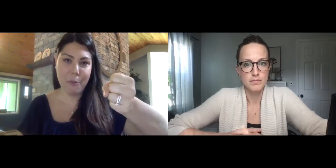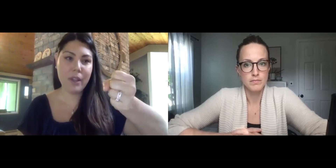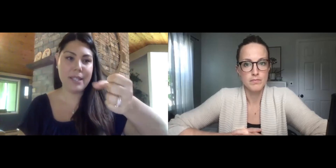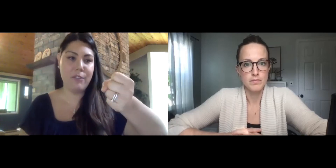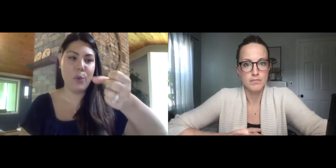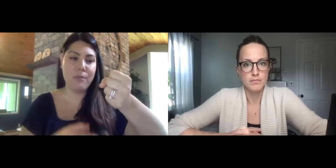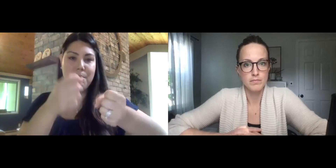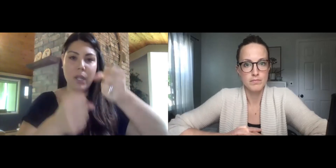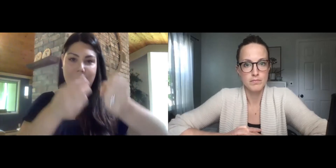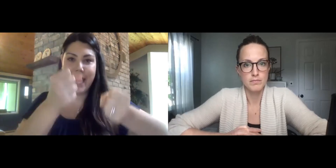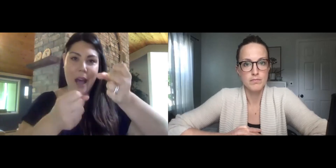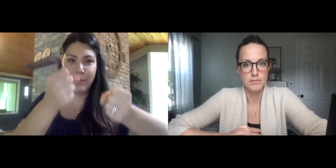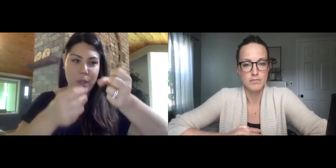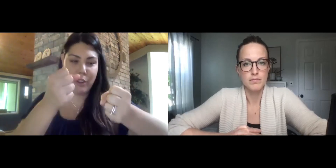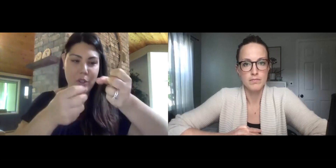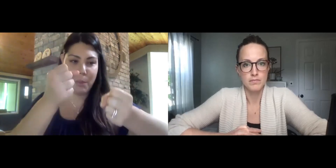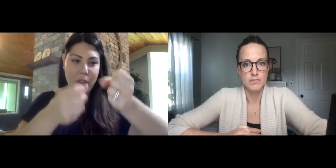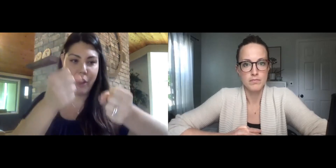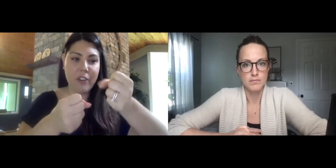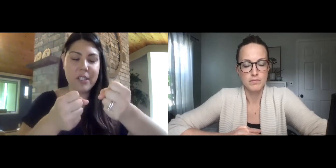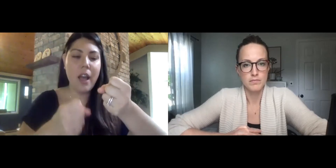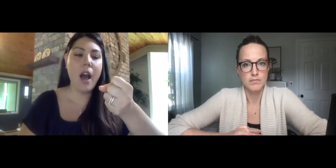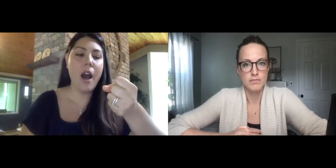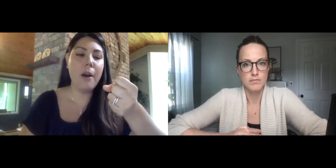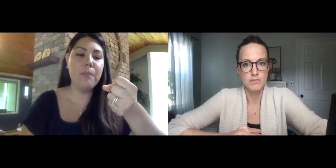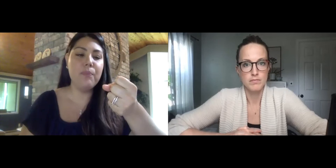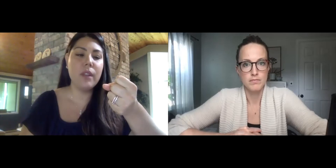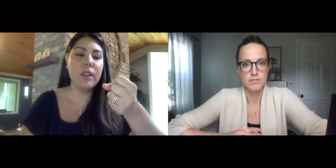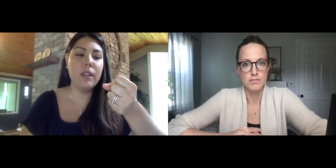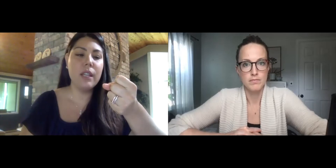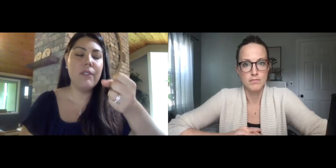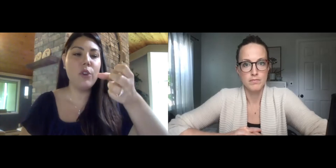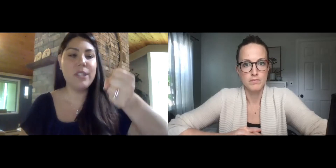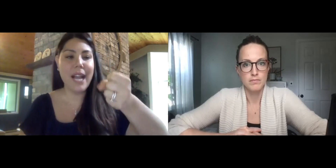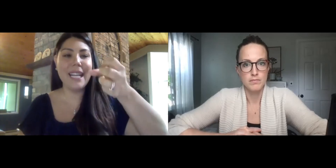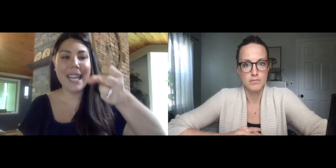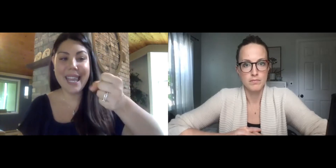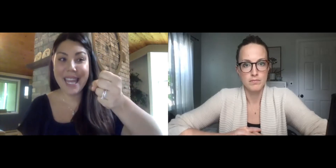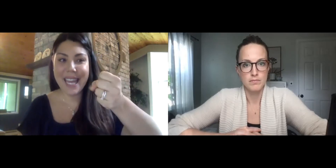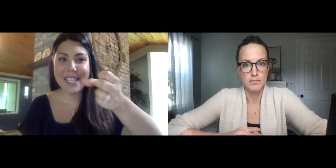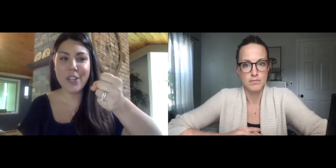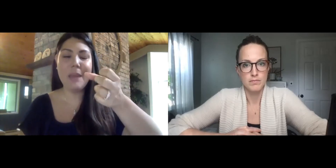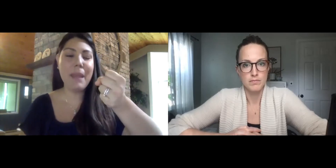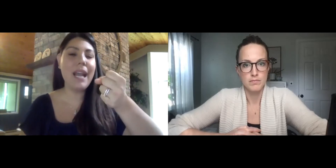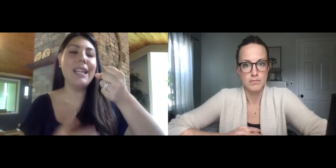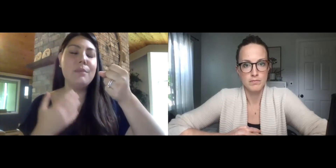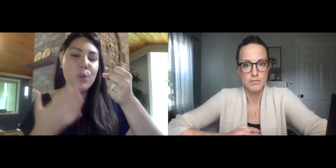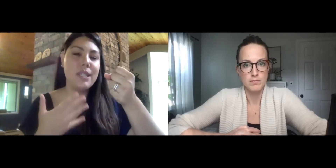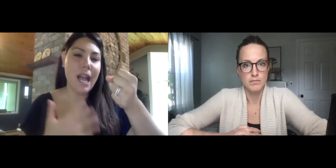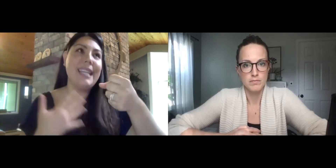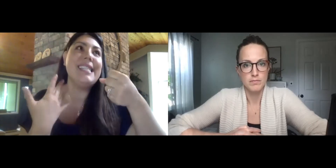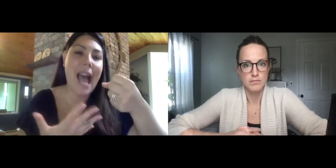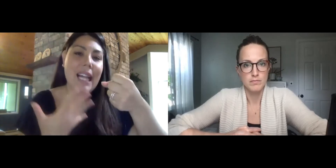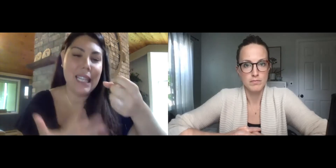sign for milk, as if you were milking a cow with their, milking their udders. Even though you're signing like this, they may not do